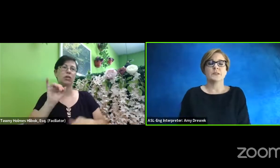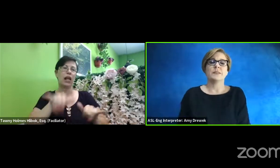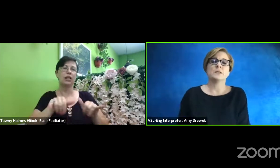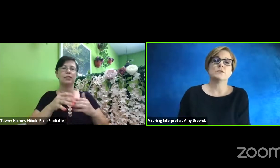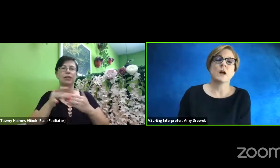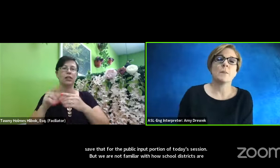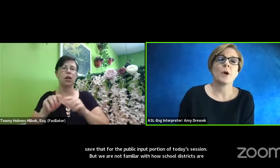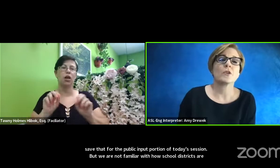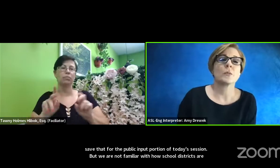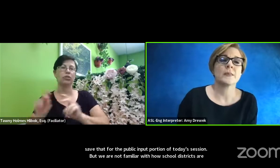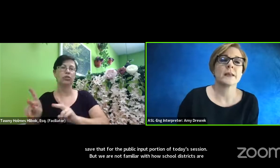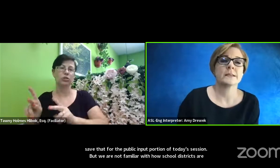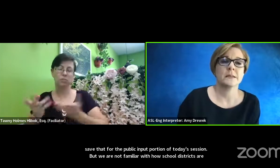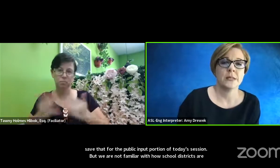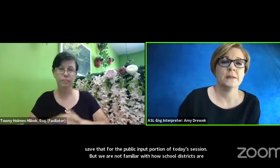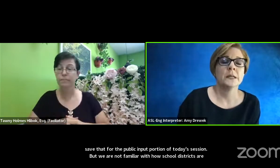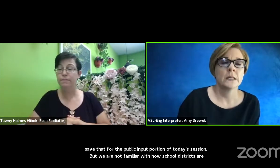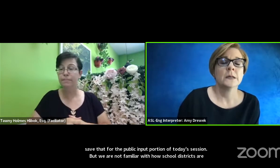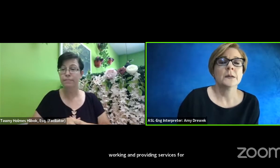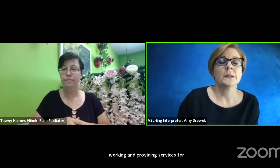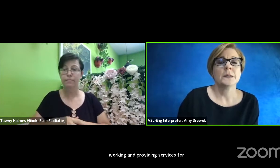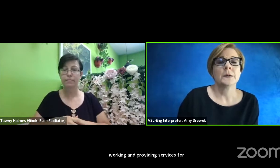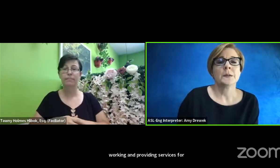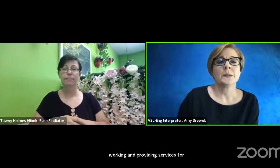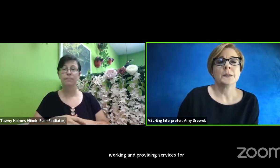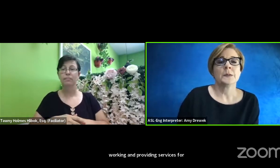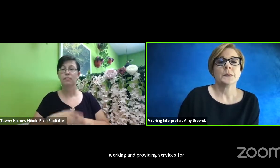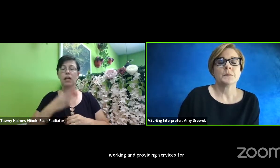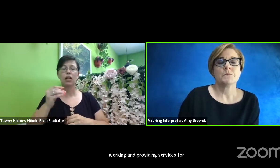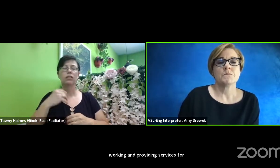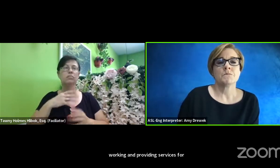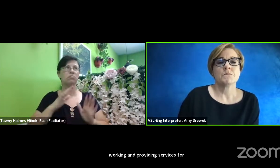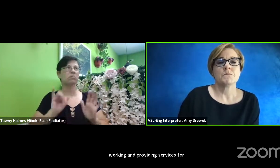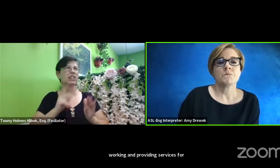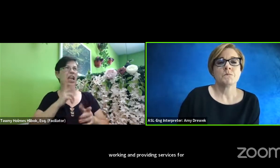hearing students if they do not partner with ASCP.